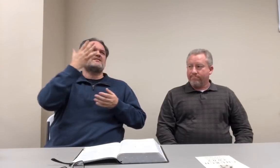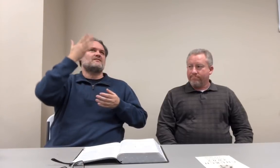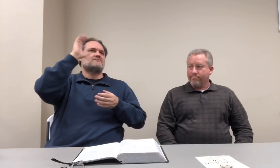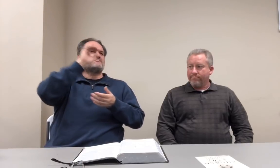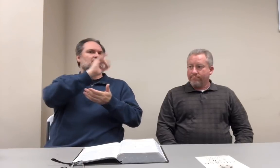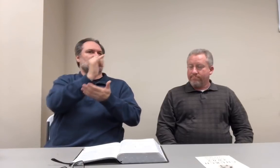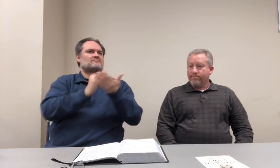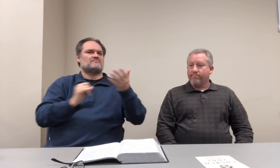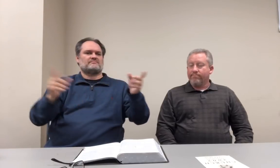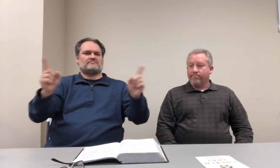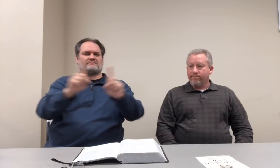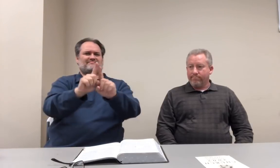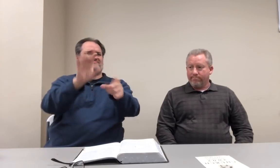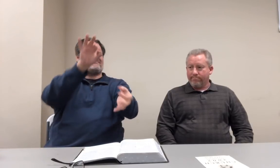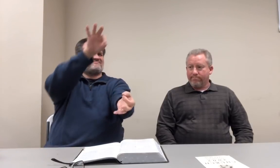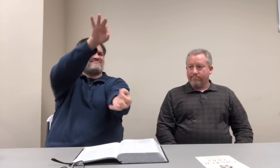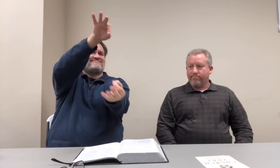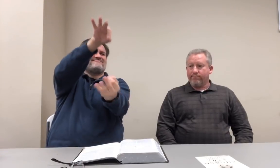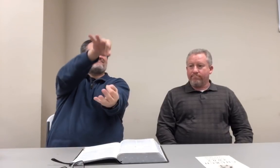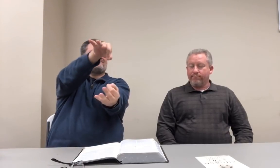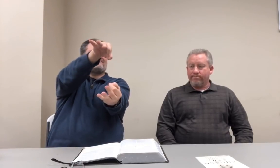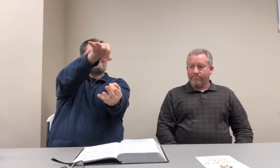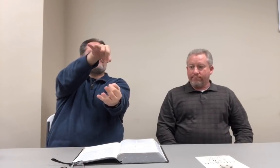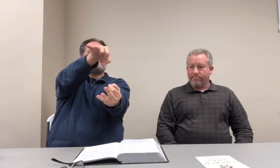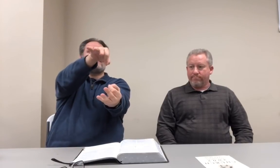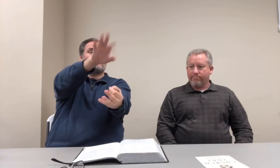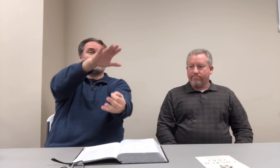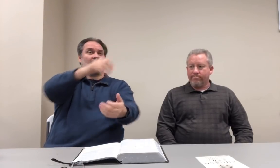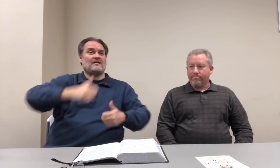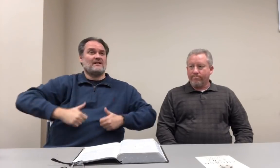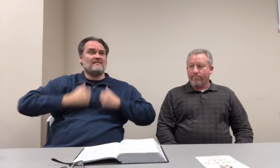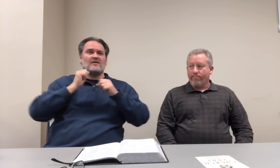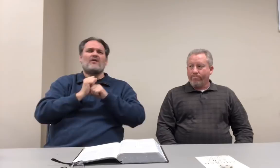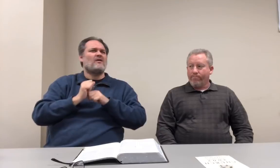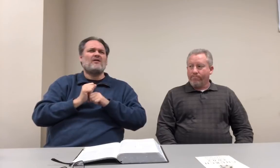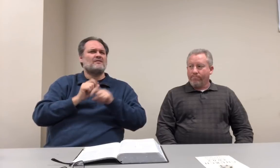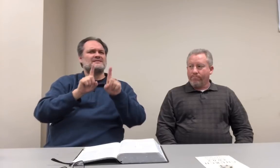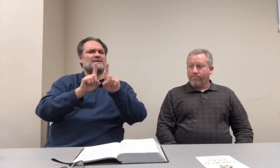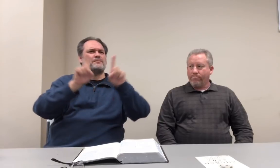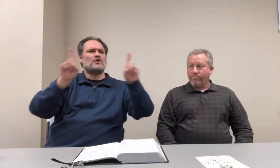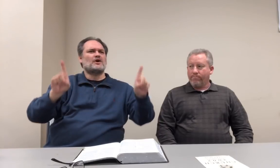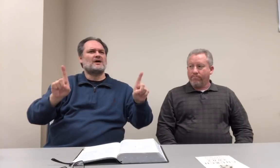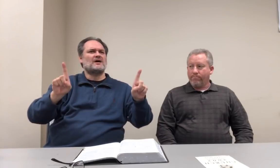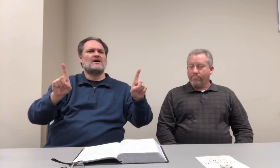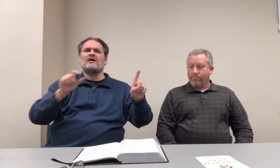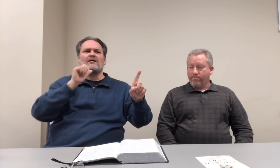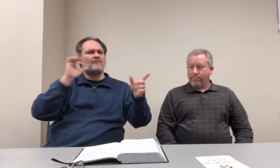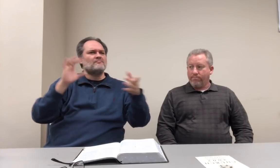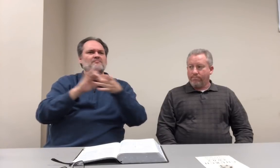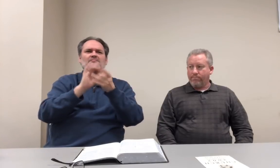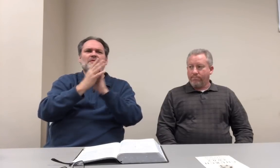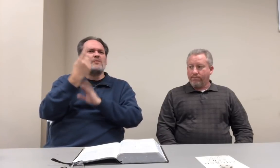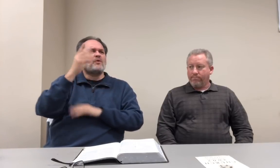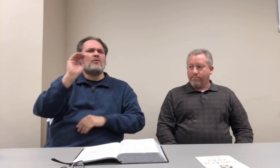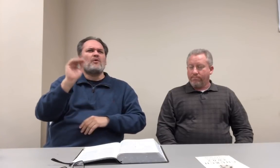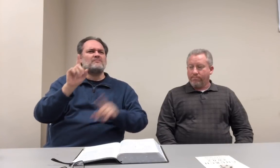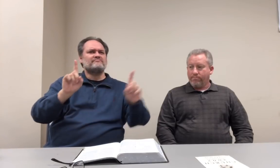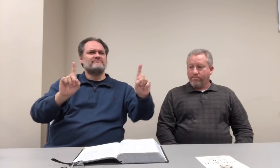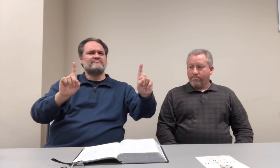predestination?" So, I know he should just ask me. But I said, "Well, you know, it's a good one. It's true things in Scripture. We have to do it." And